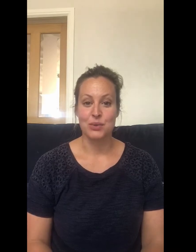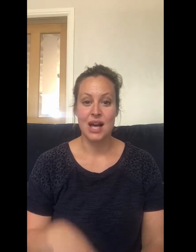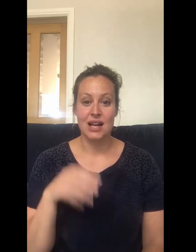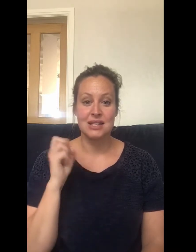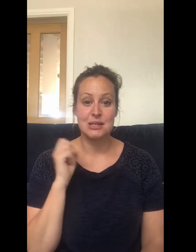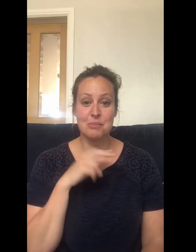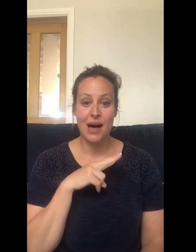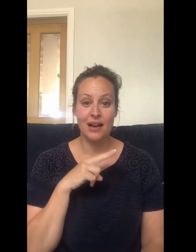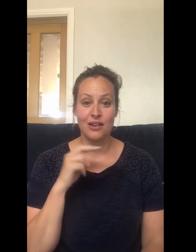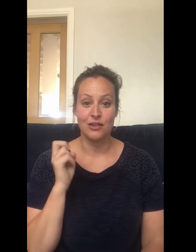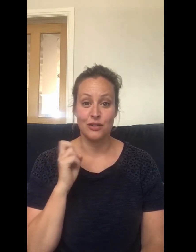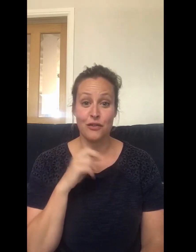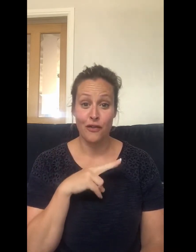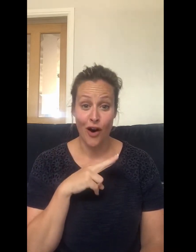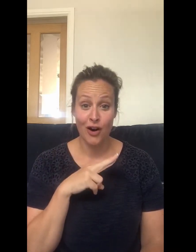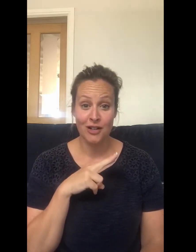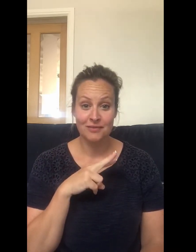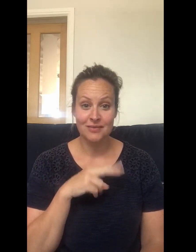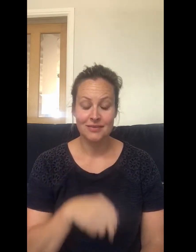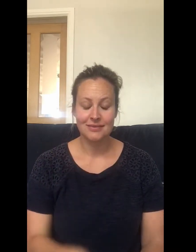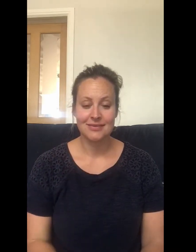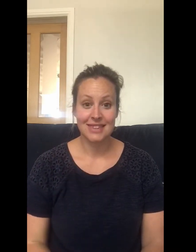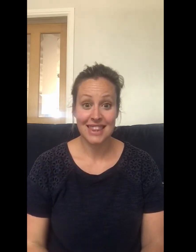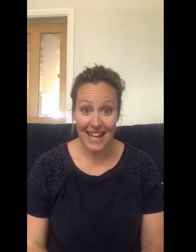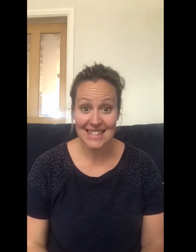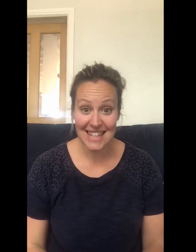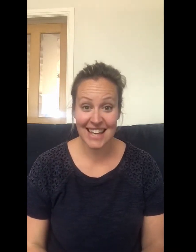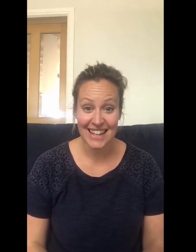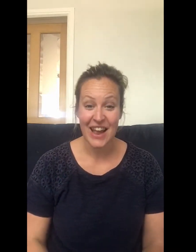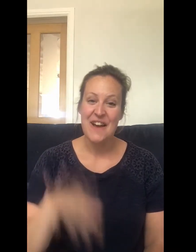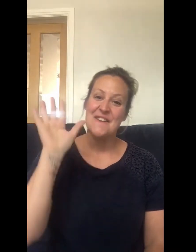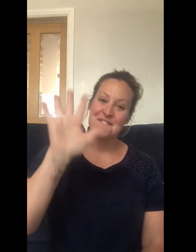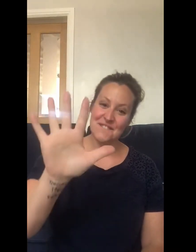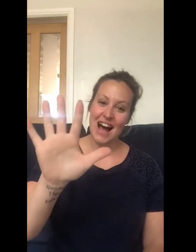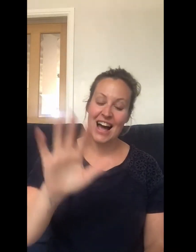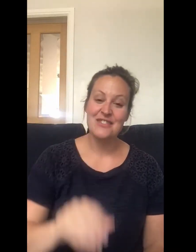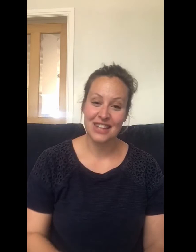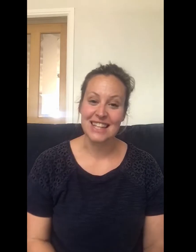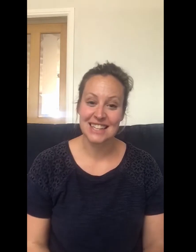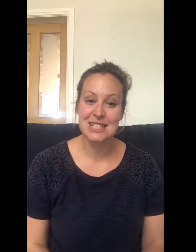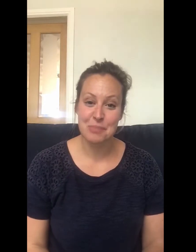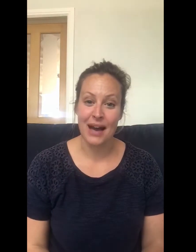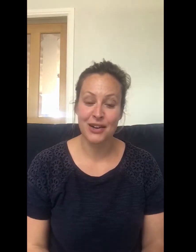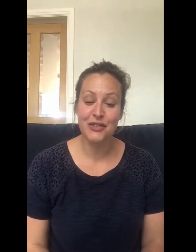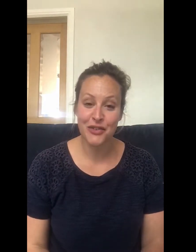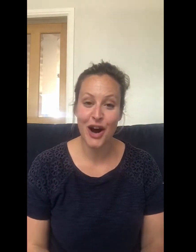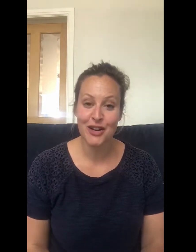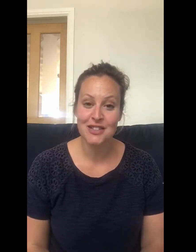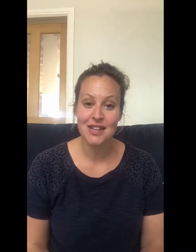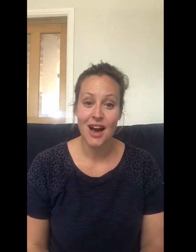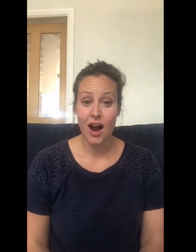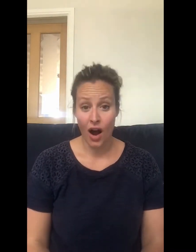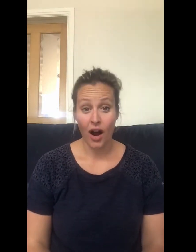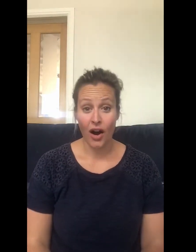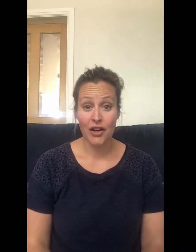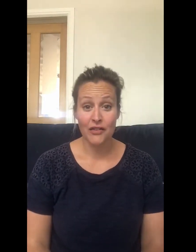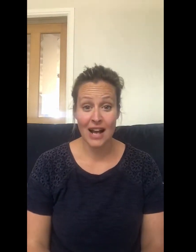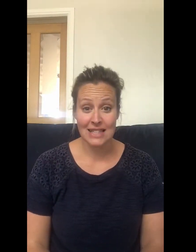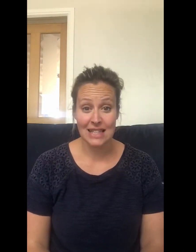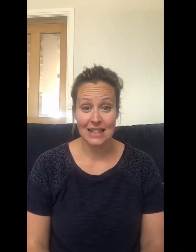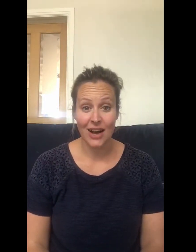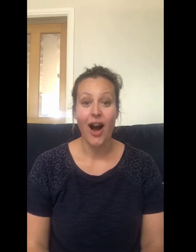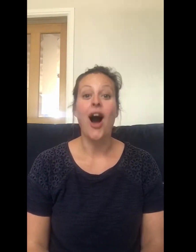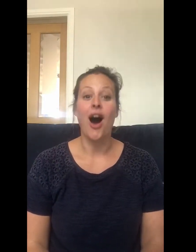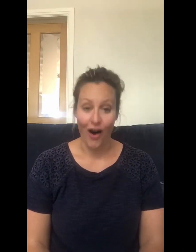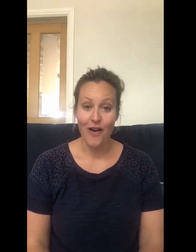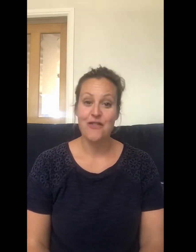about a speckled frog. That's it. Five little speckled frogs. Are you